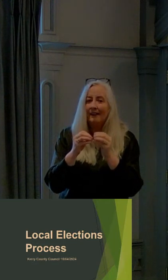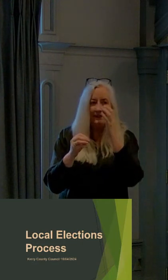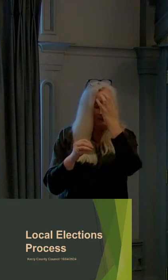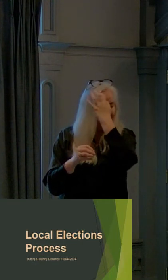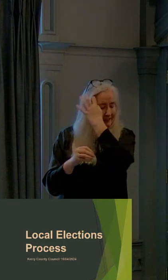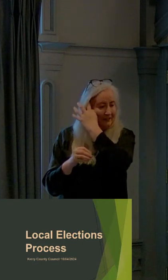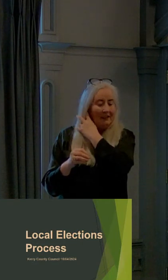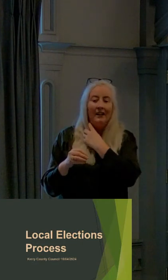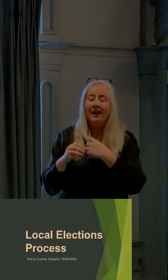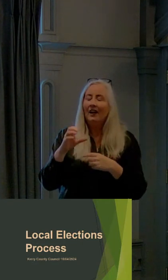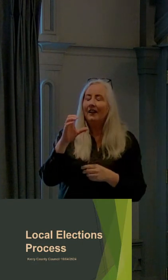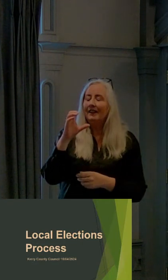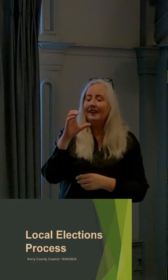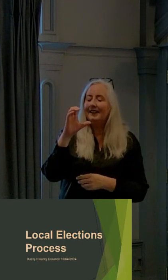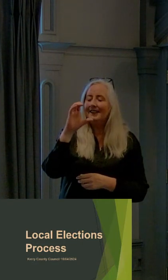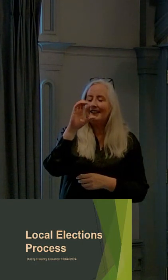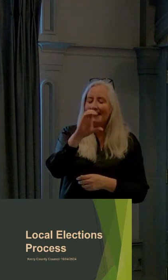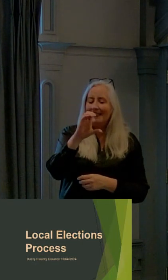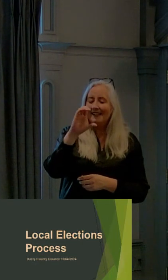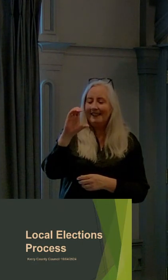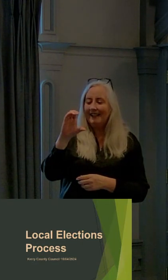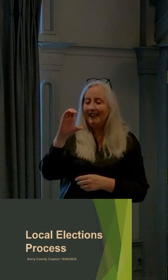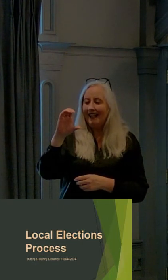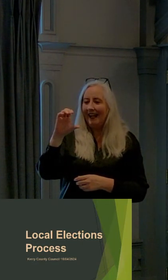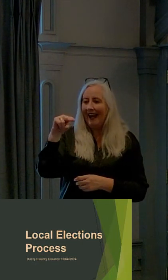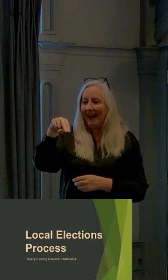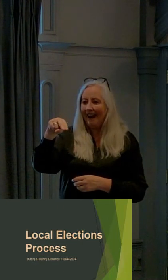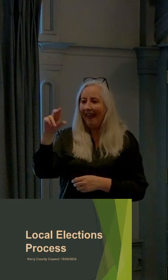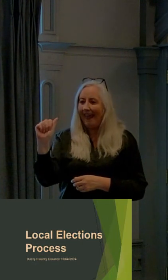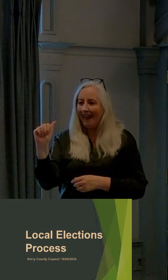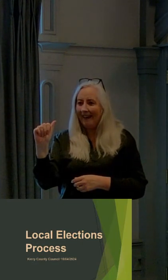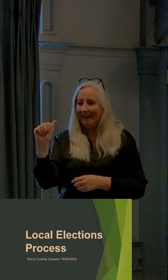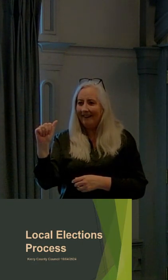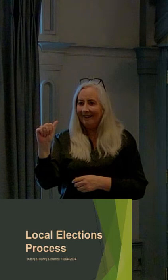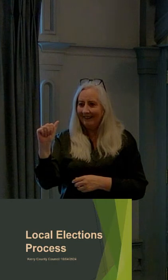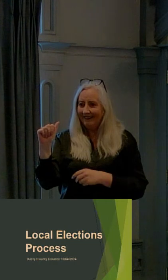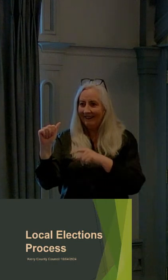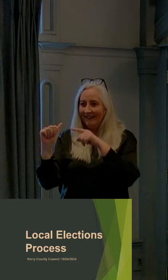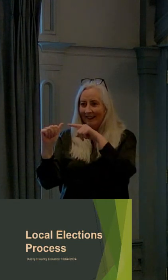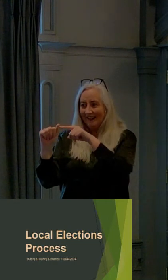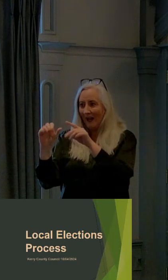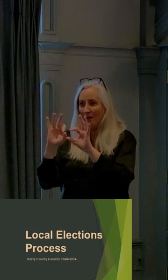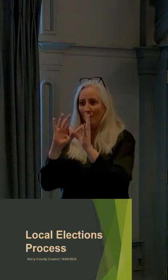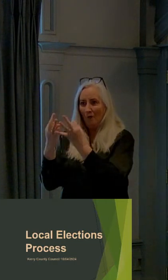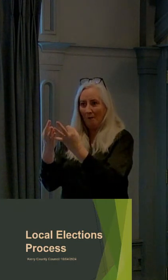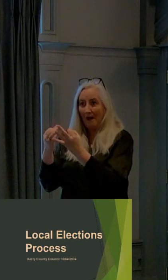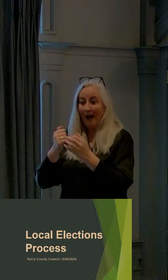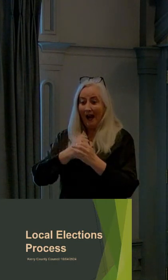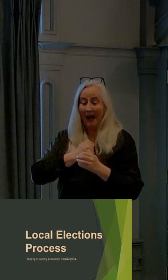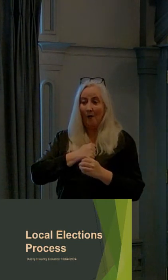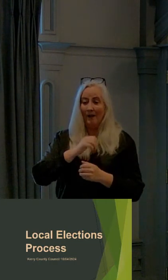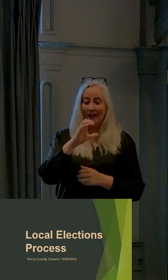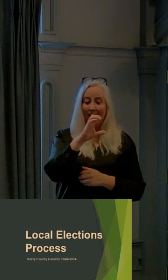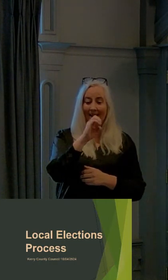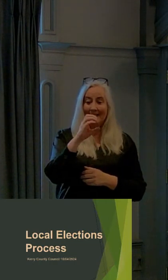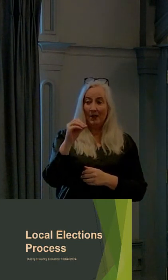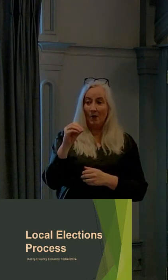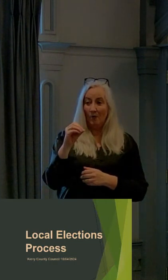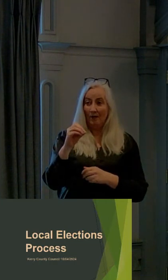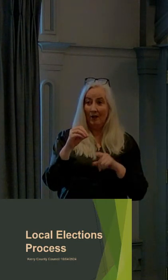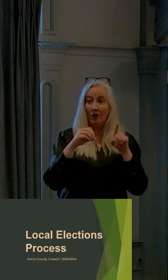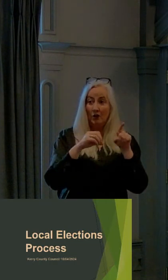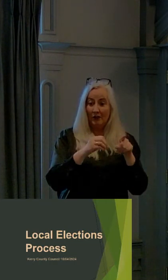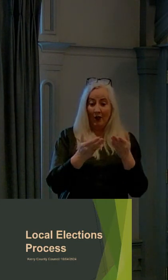Managers Association, the CCMA, and I just want to mention that our Chief Executive, Myra Morell, is